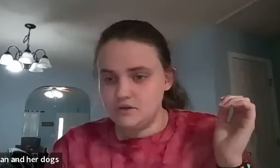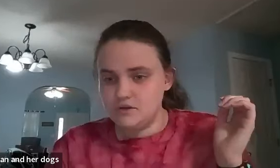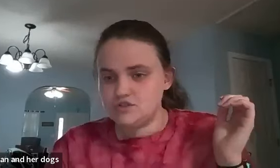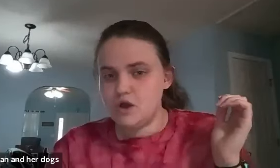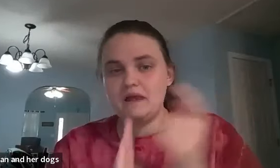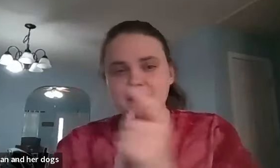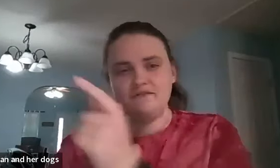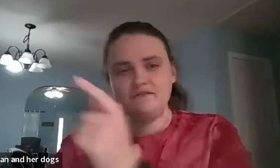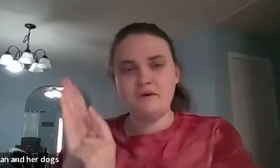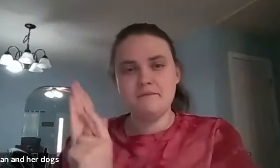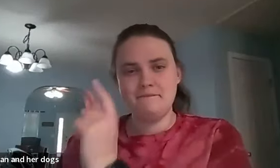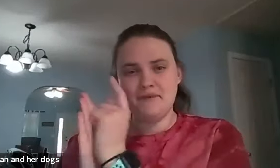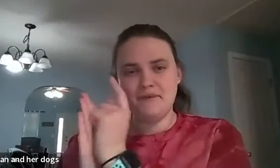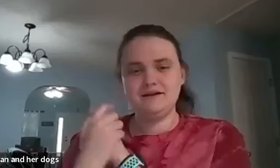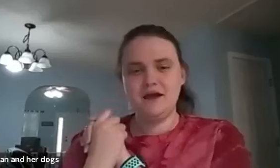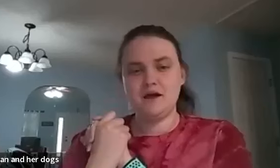So if you mean going back,